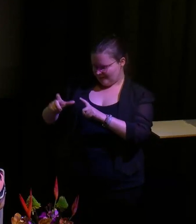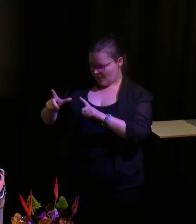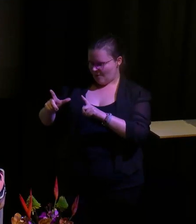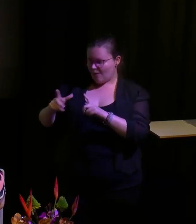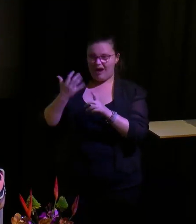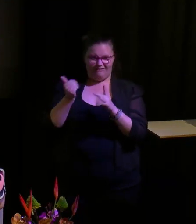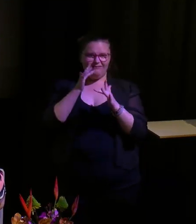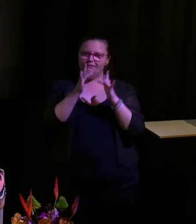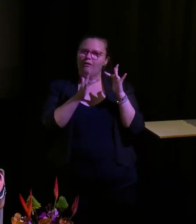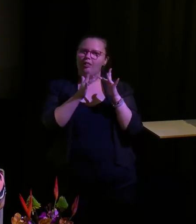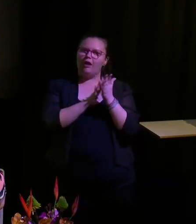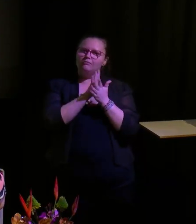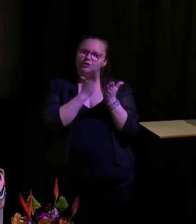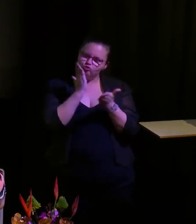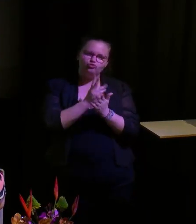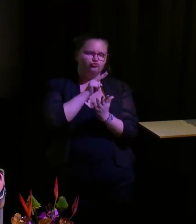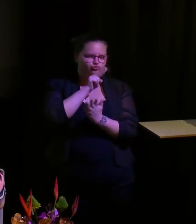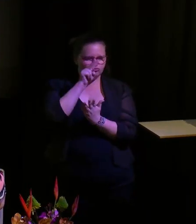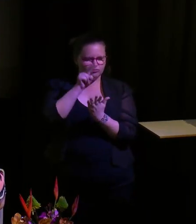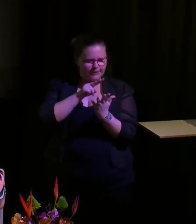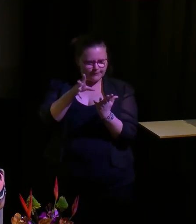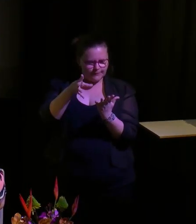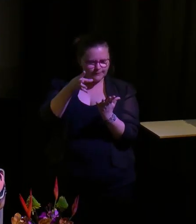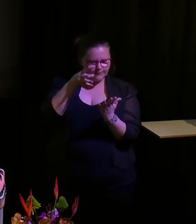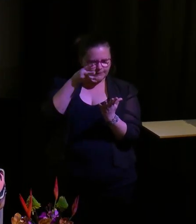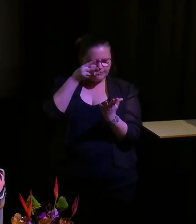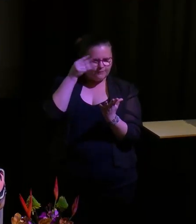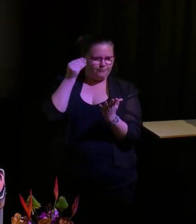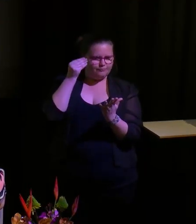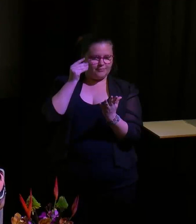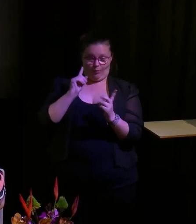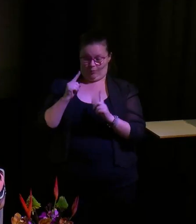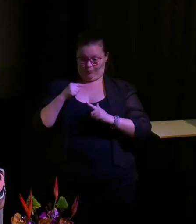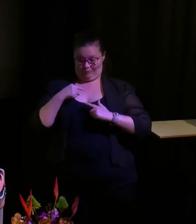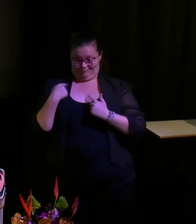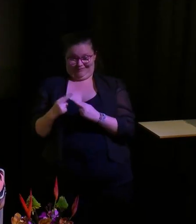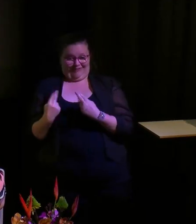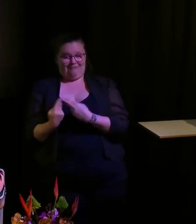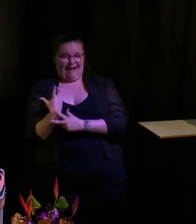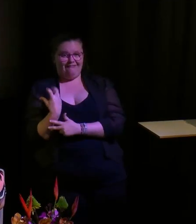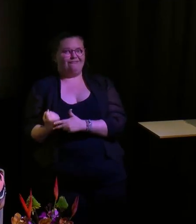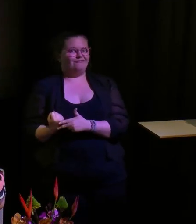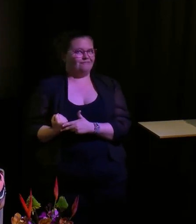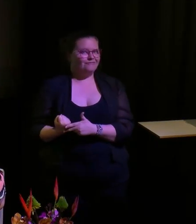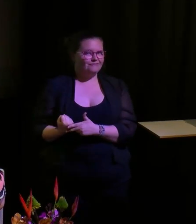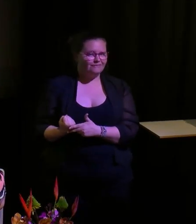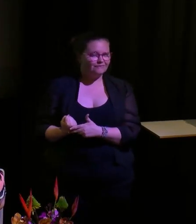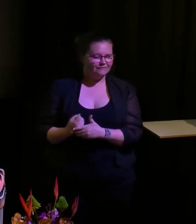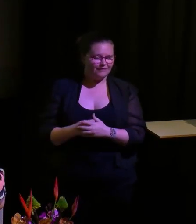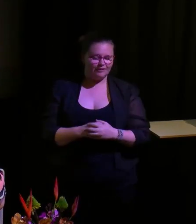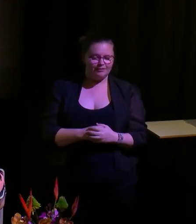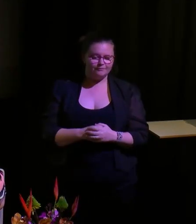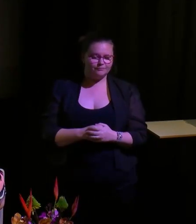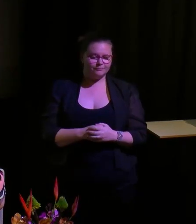it online so they could read and absorb the things that we had in our own collection, and